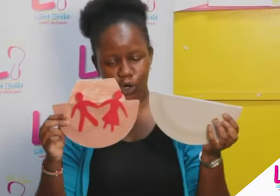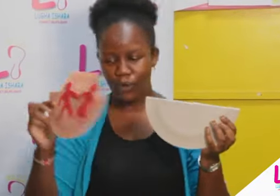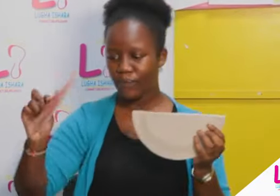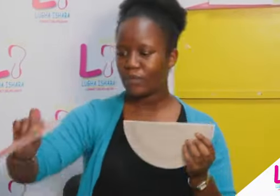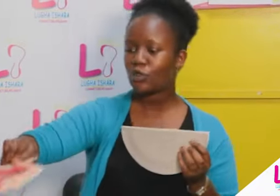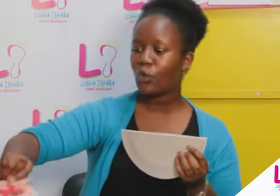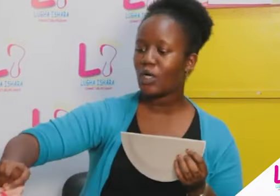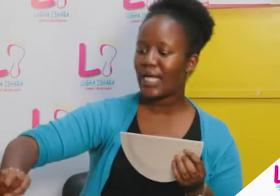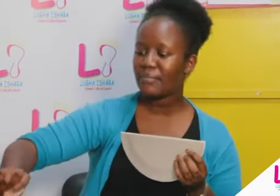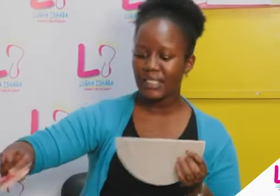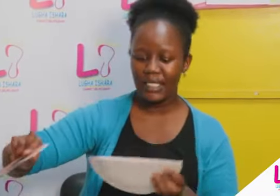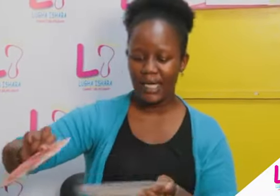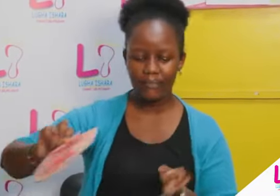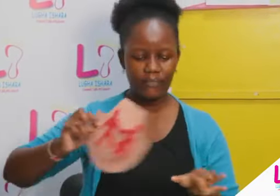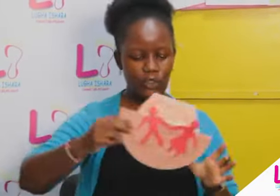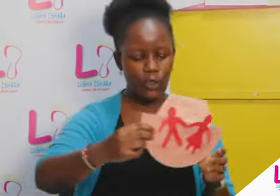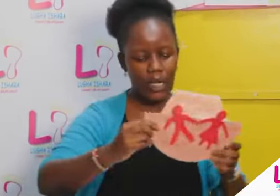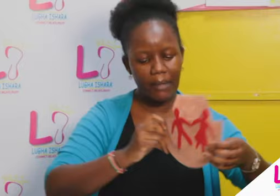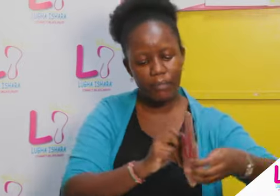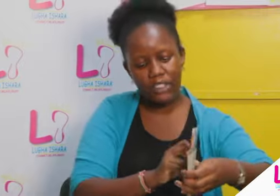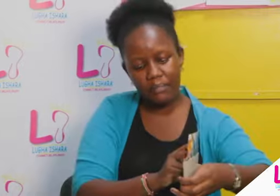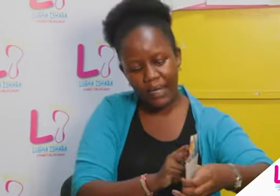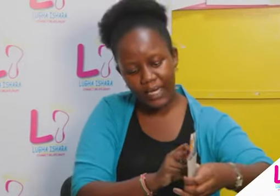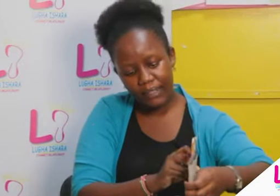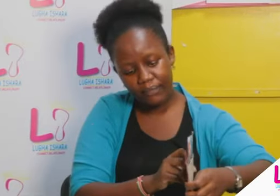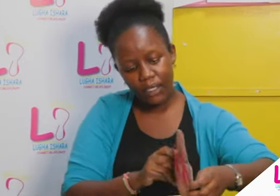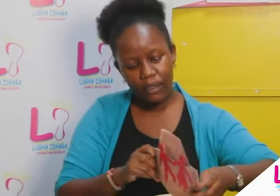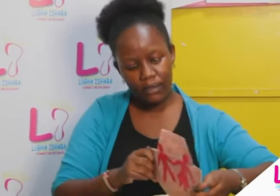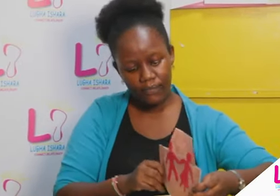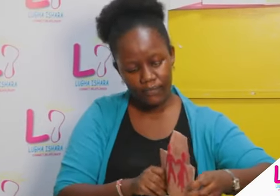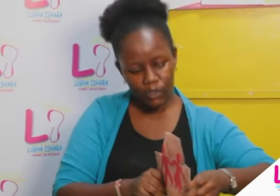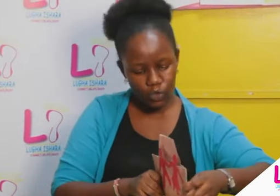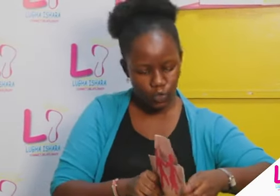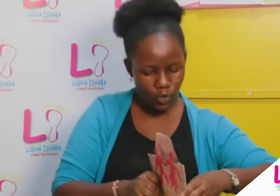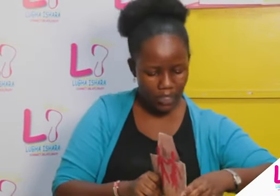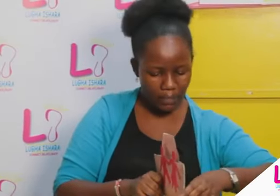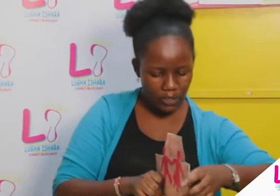No? So what comes in here? So let me put him back to the position.